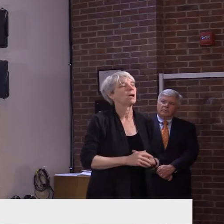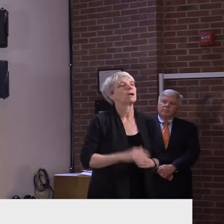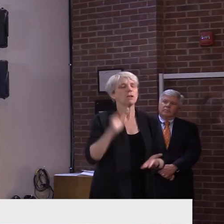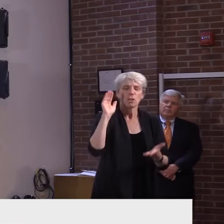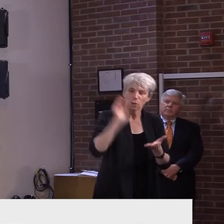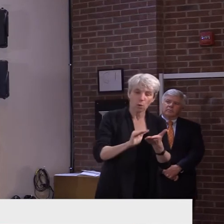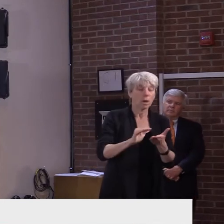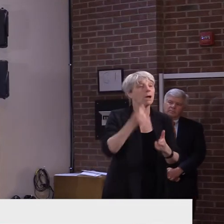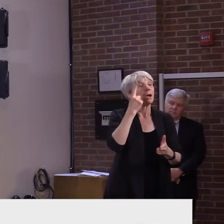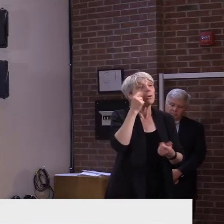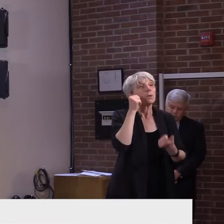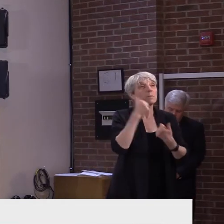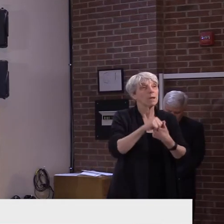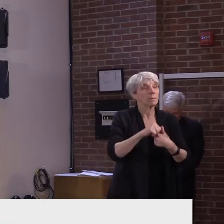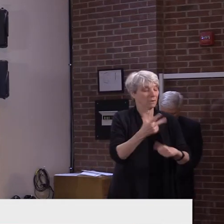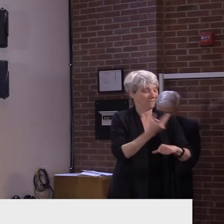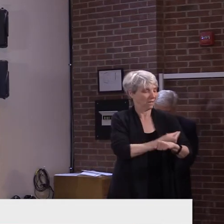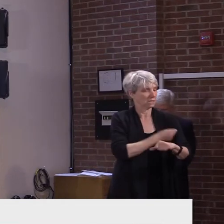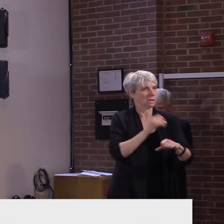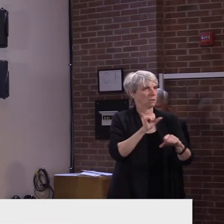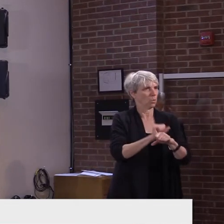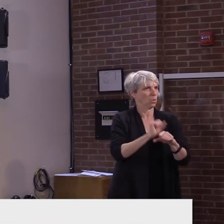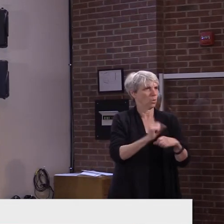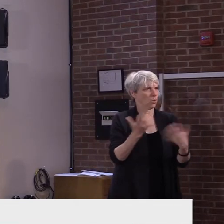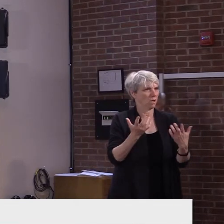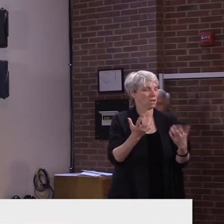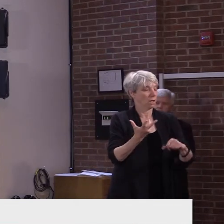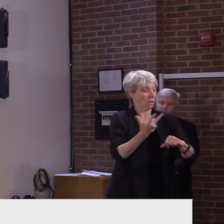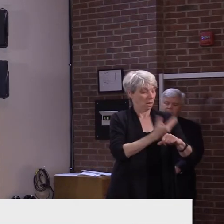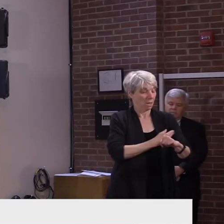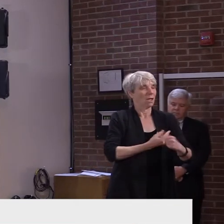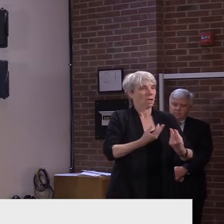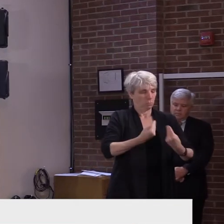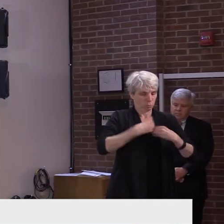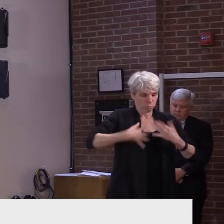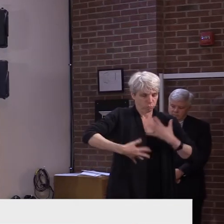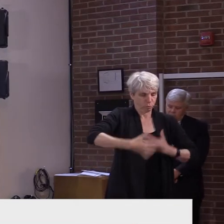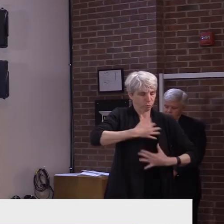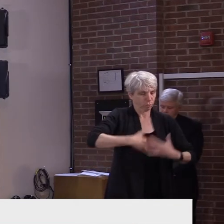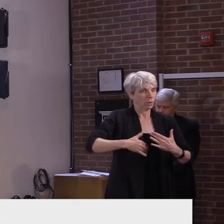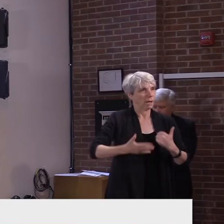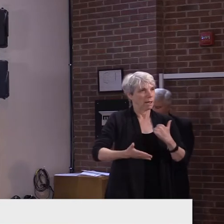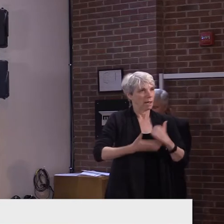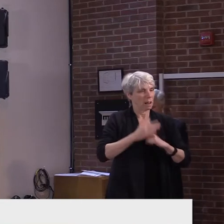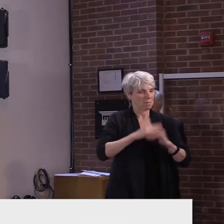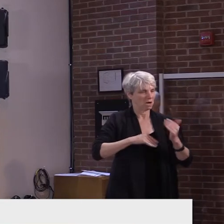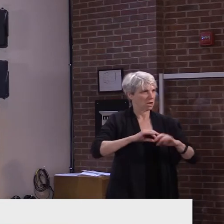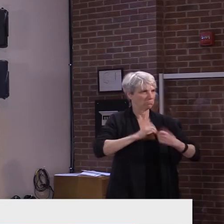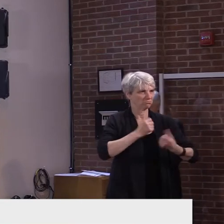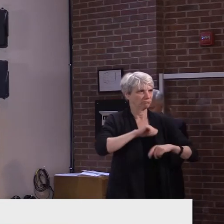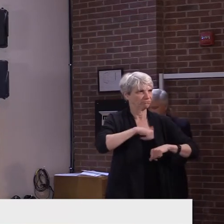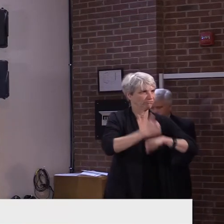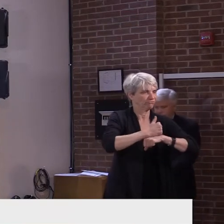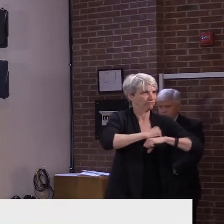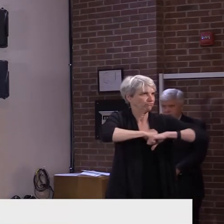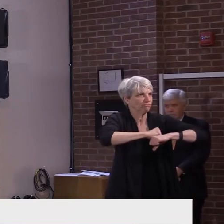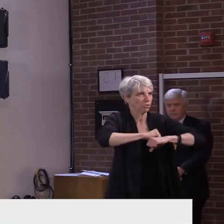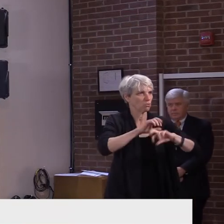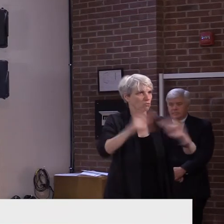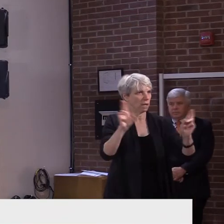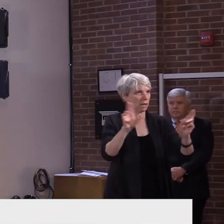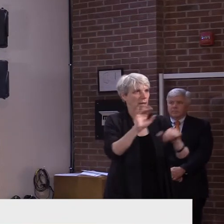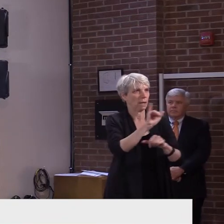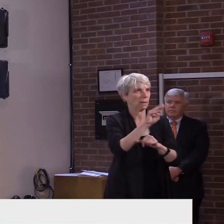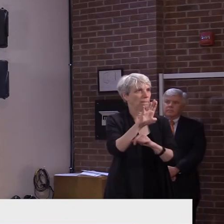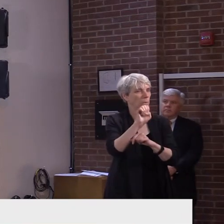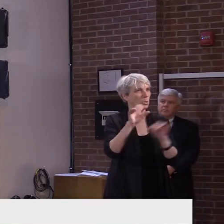what vaccines are doing. They help your body produce an immune response when it encounters the virus. This means waking